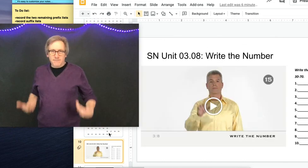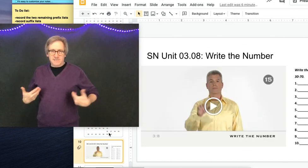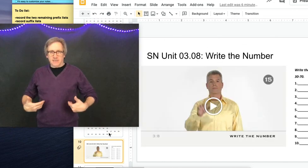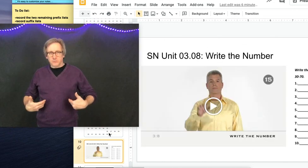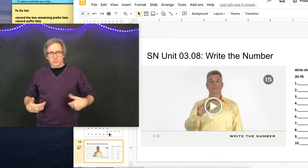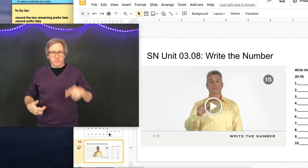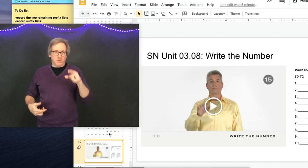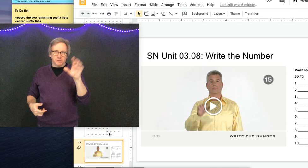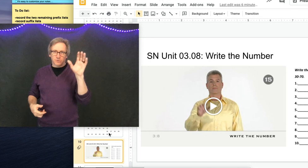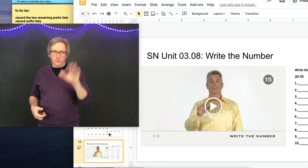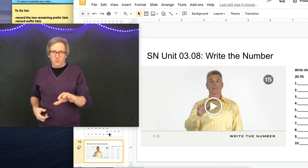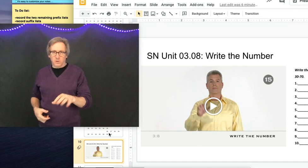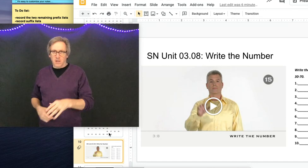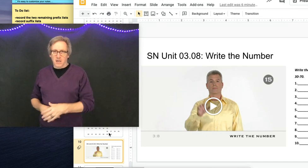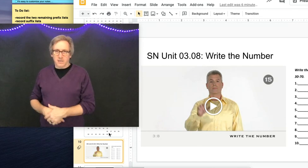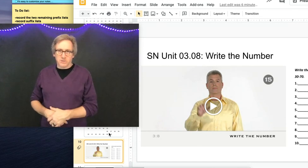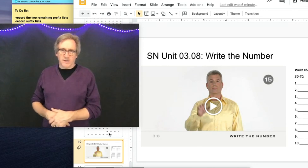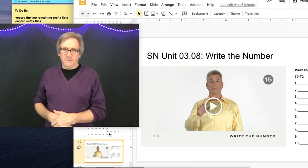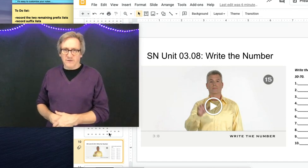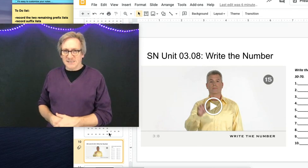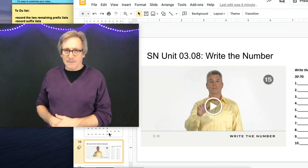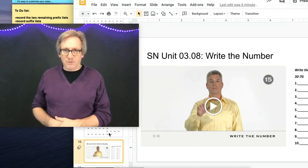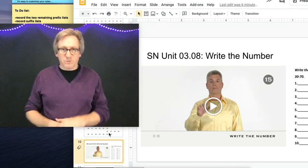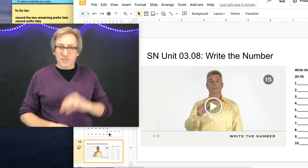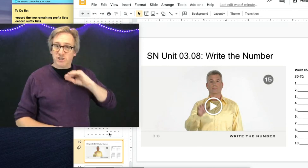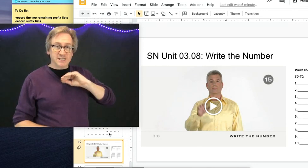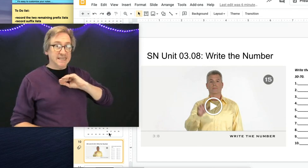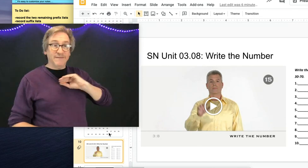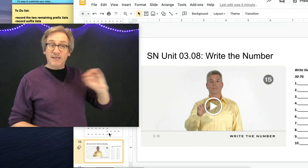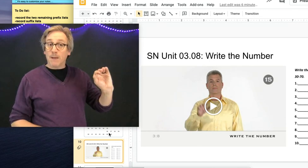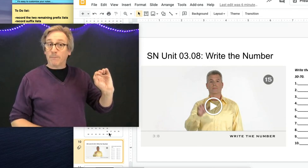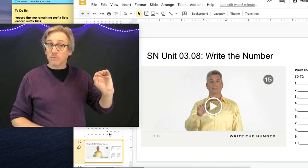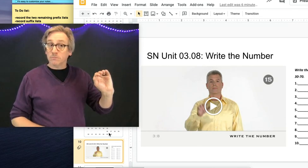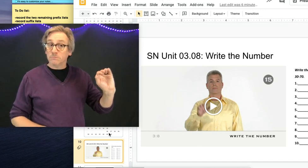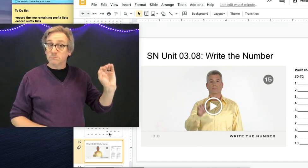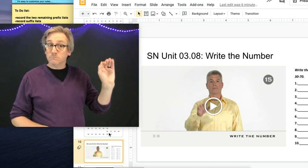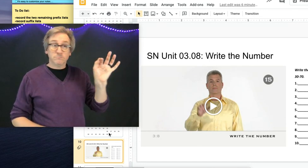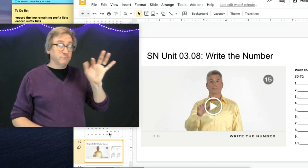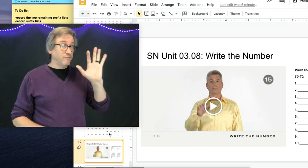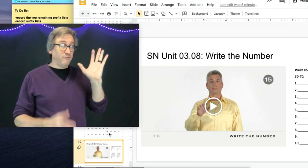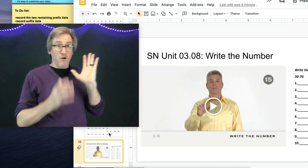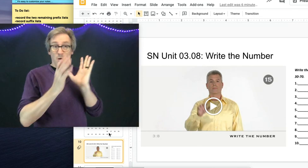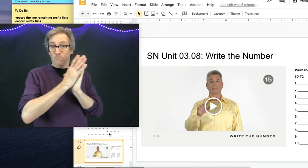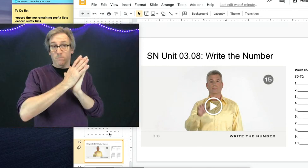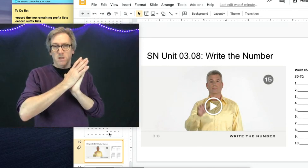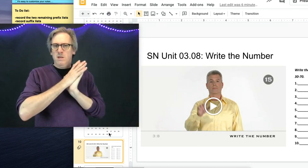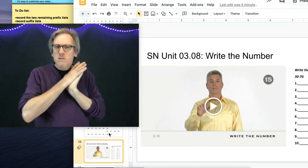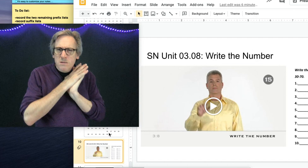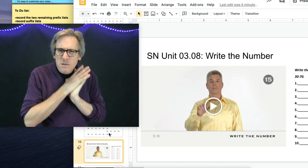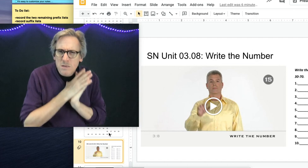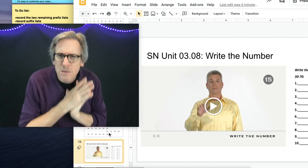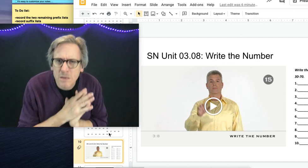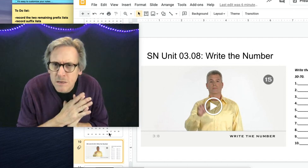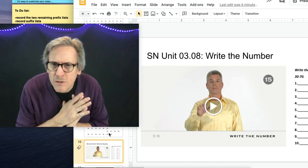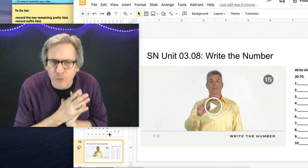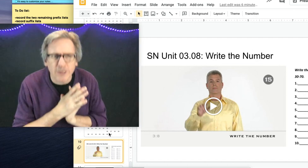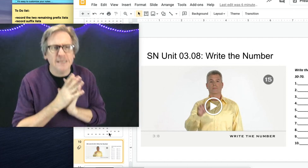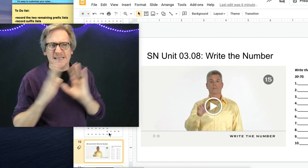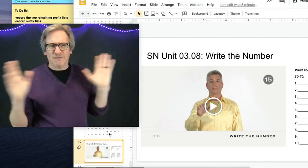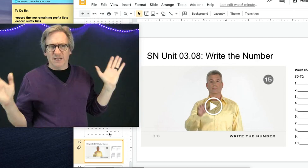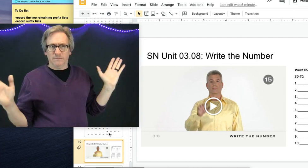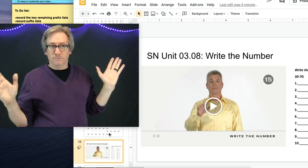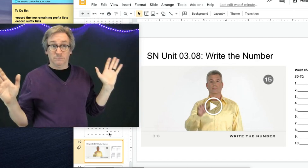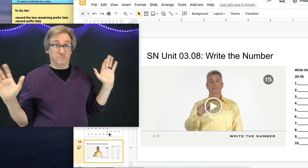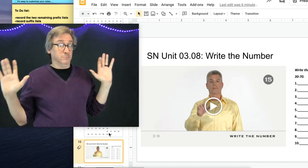Joey, Mr. Yellow Shirt, goes through 20 different examples where he's just giving a number from 30